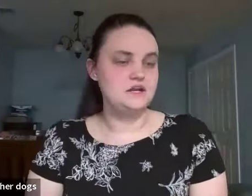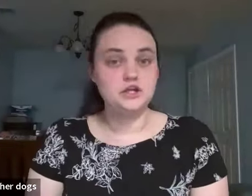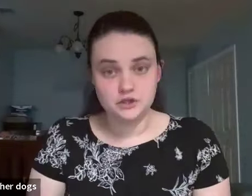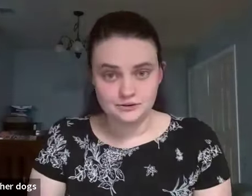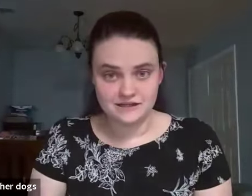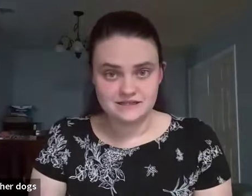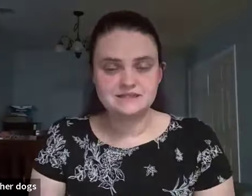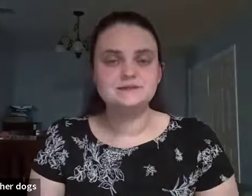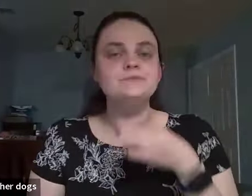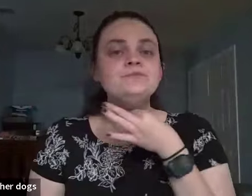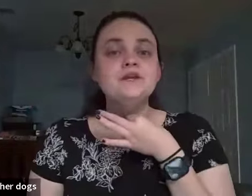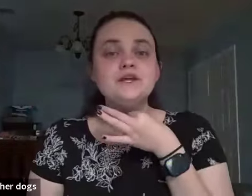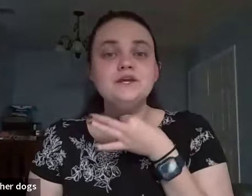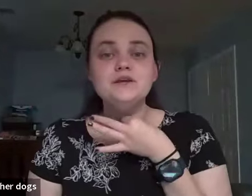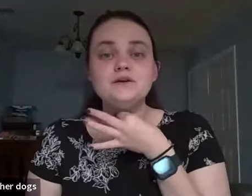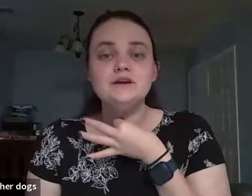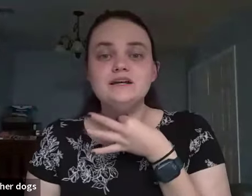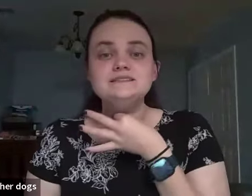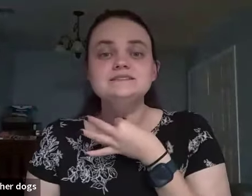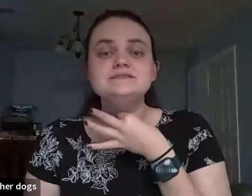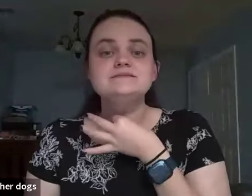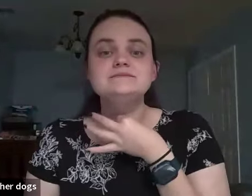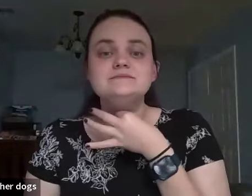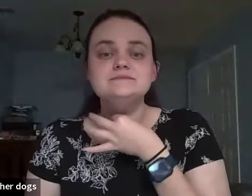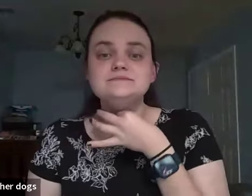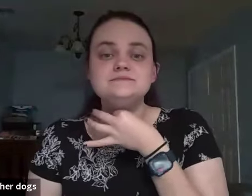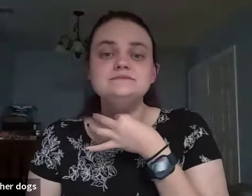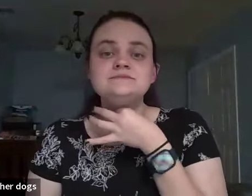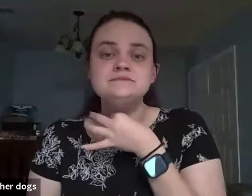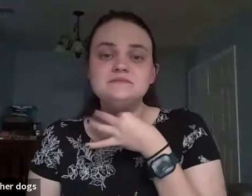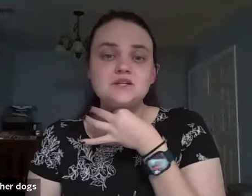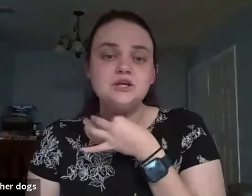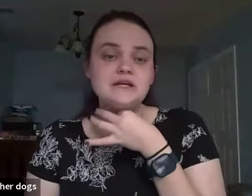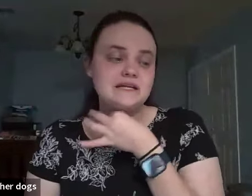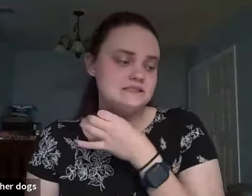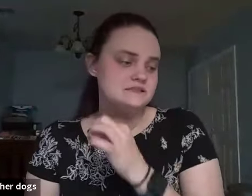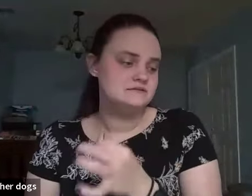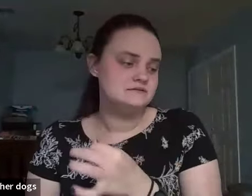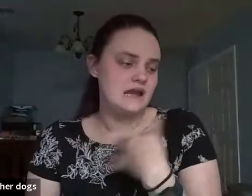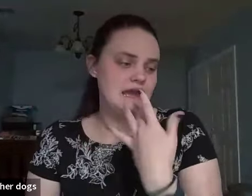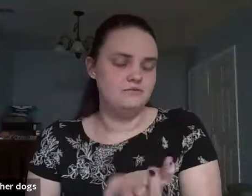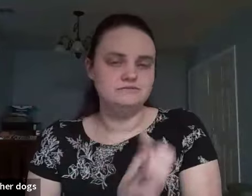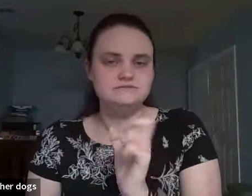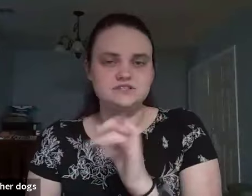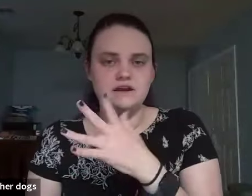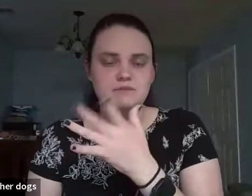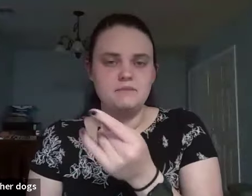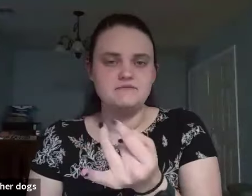had curious, curious. Mm-hmm. Curious. Ow. Sorry, I had to pop my